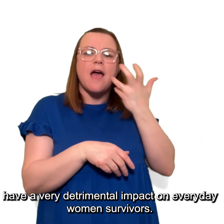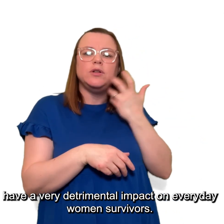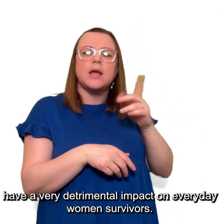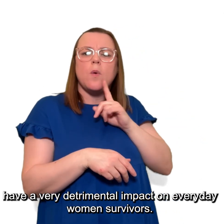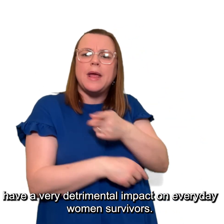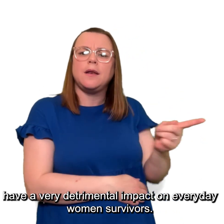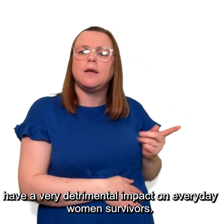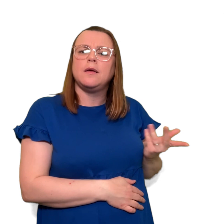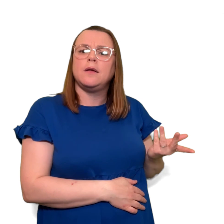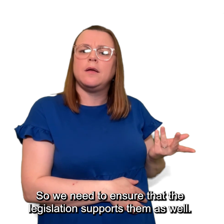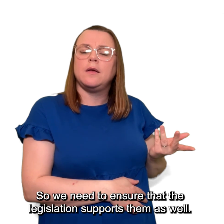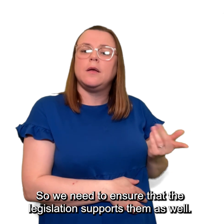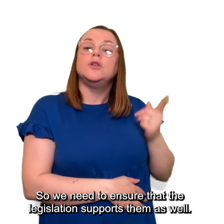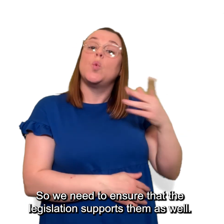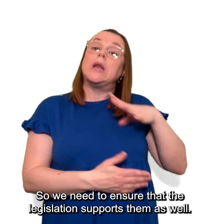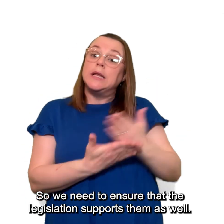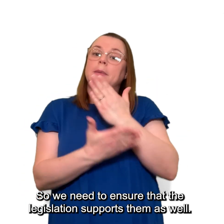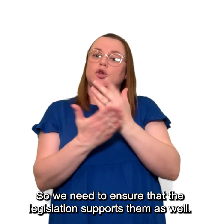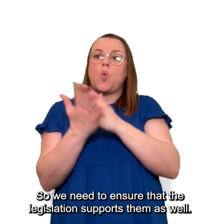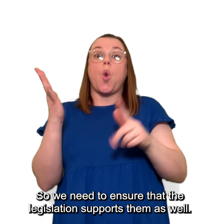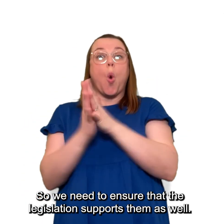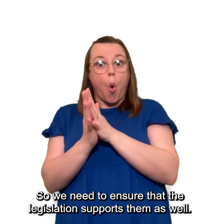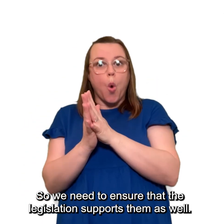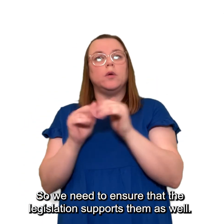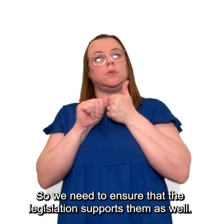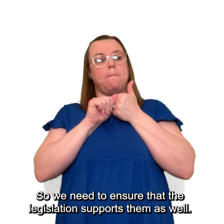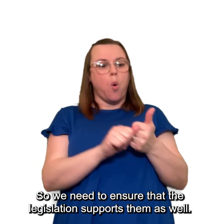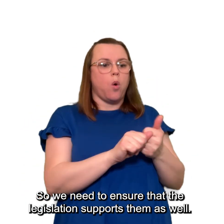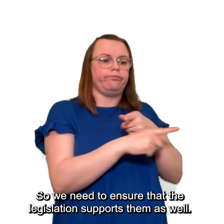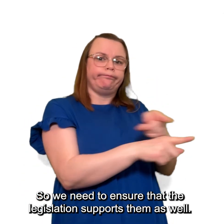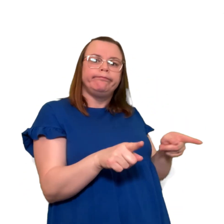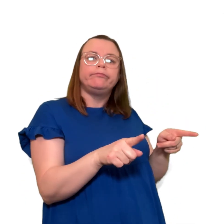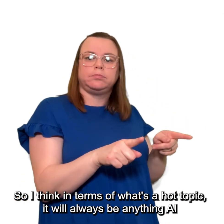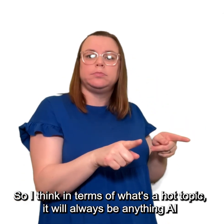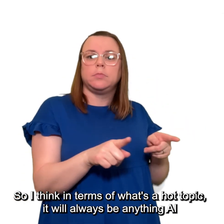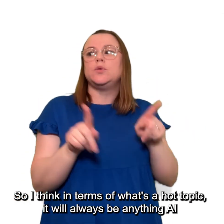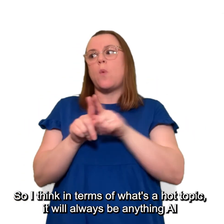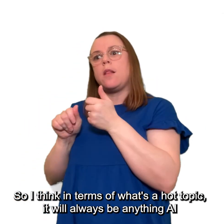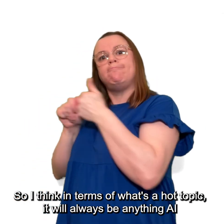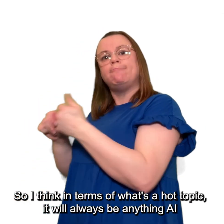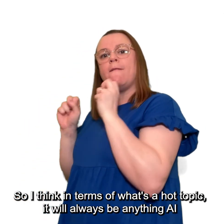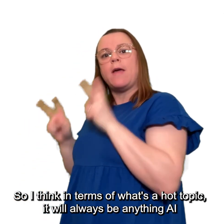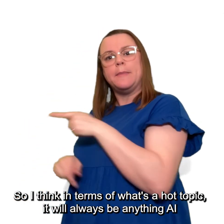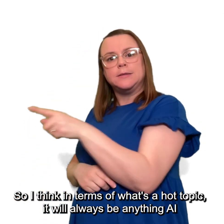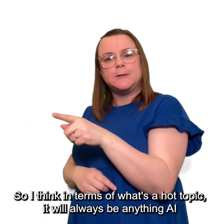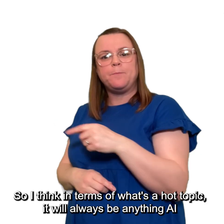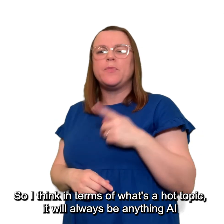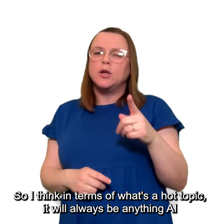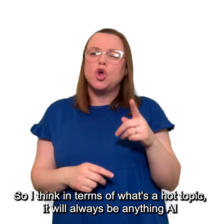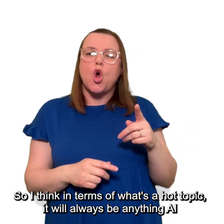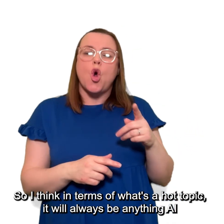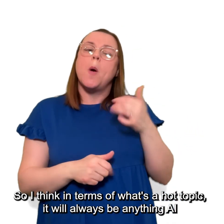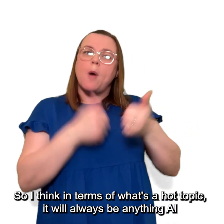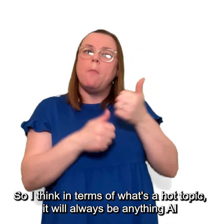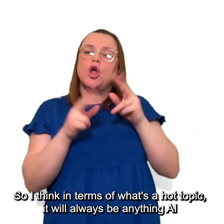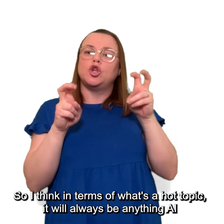women survivors. So we need to ensure that the legislation supports them as well. So I think in terms of what's a hot topic,